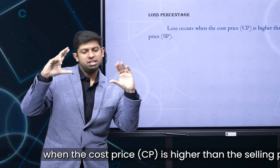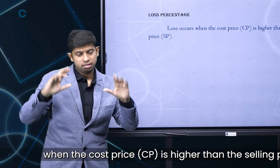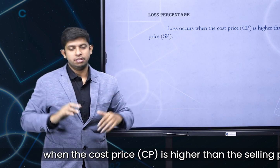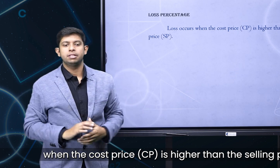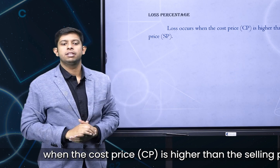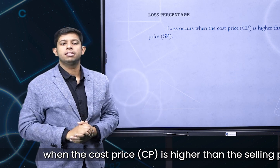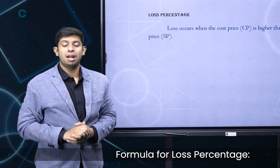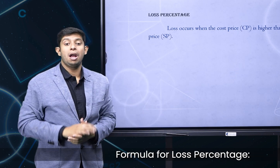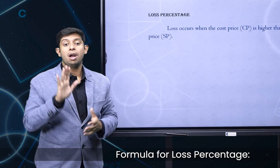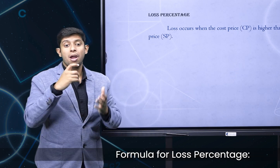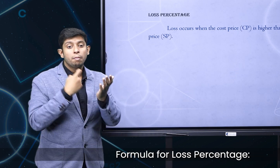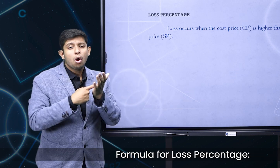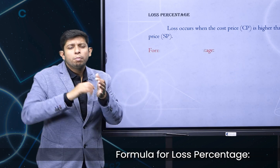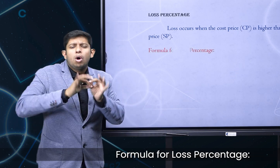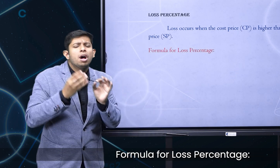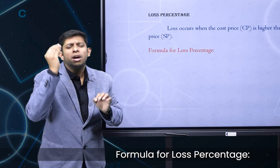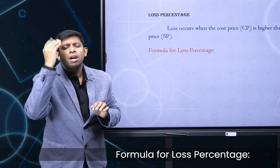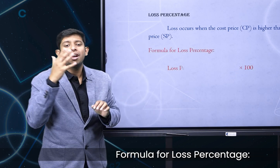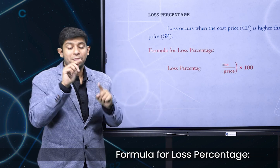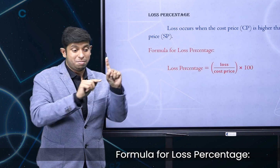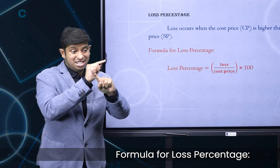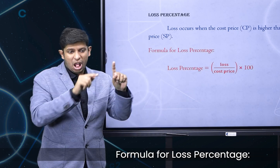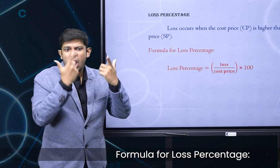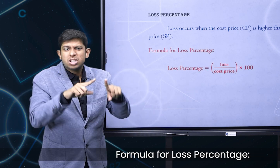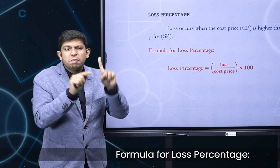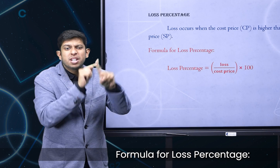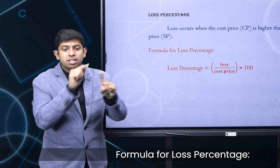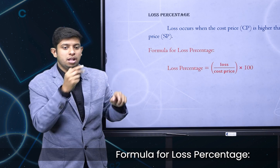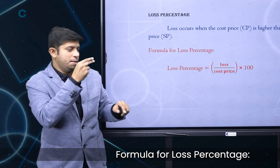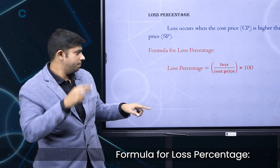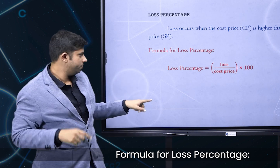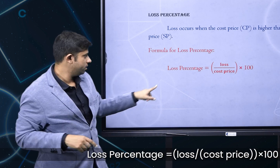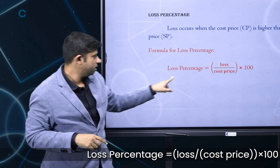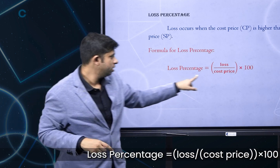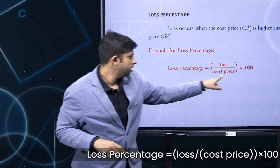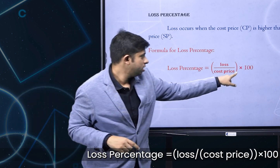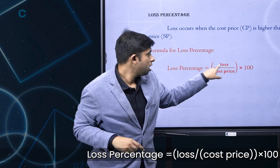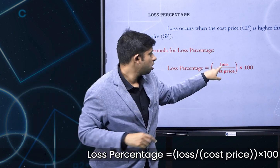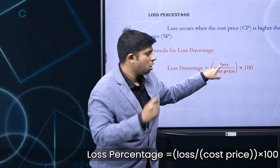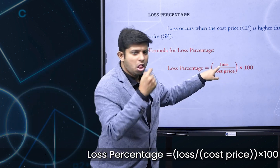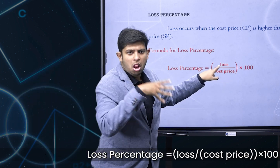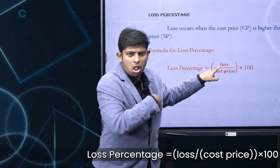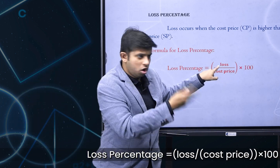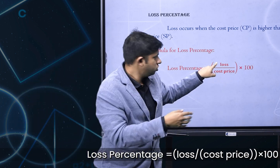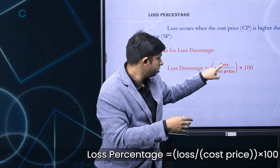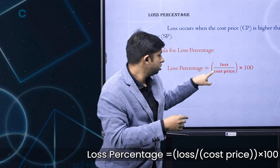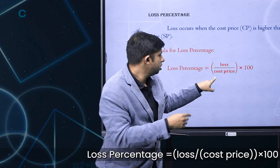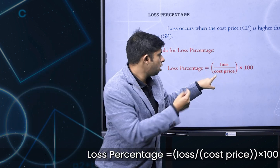price. Formula for loss percentage. Loss percentage equals to loss by cost price